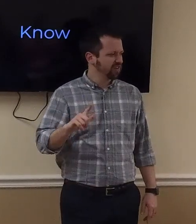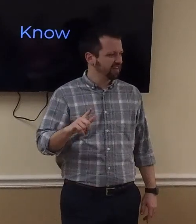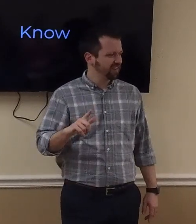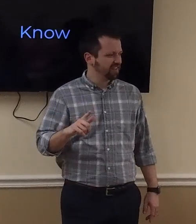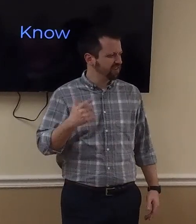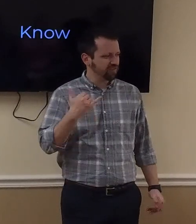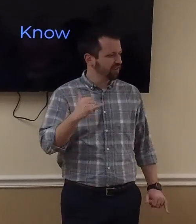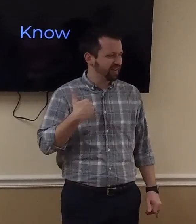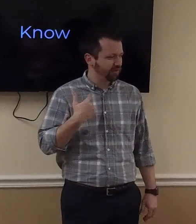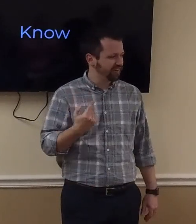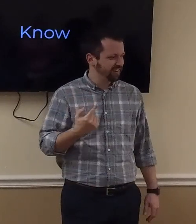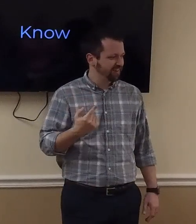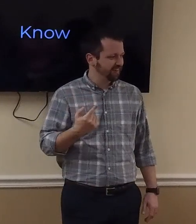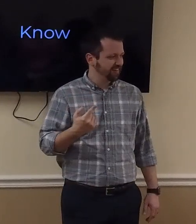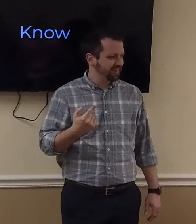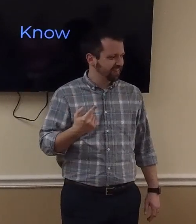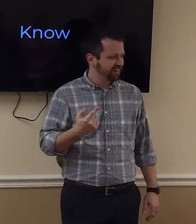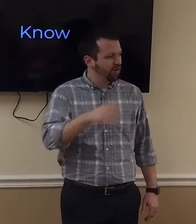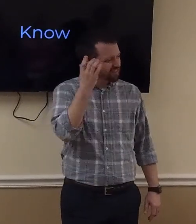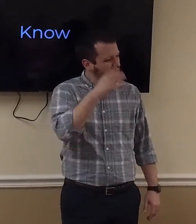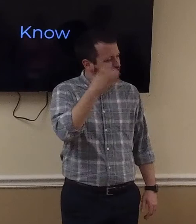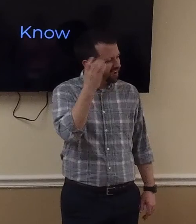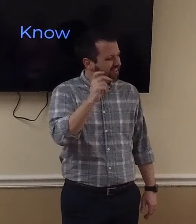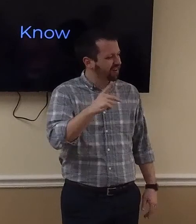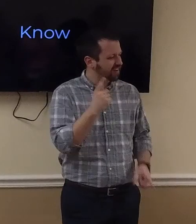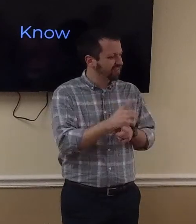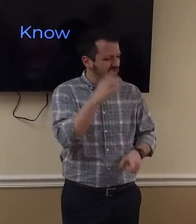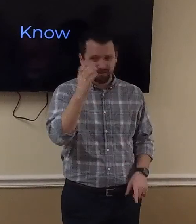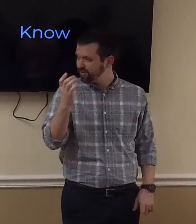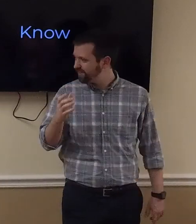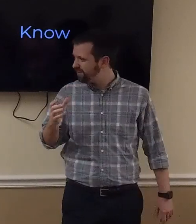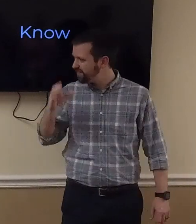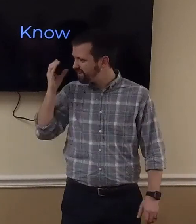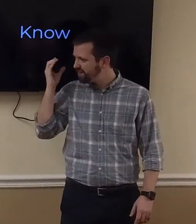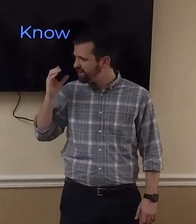Crystal. I think you still don't have one. Oh, is it Crystal? Okay, that's right. Crystal.